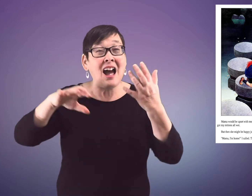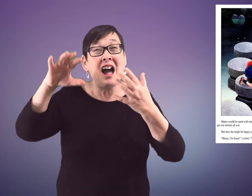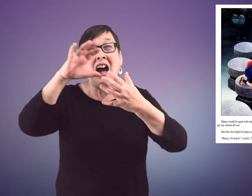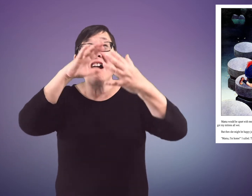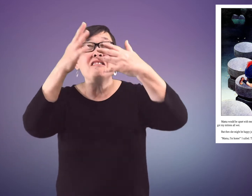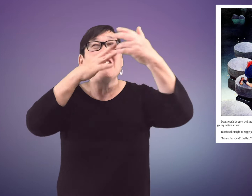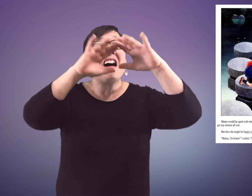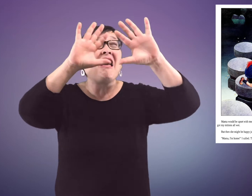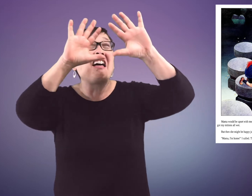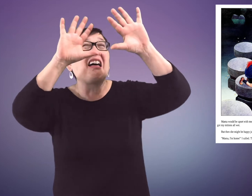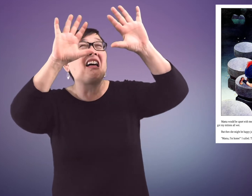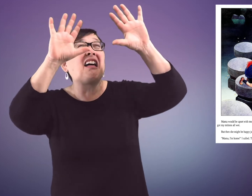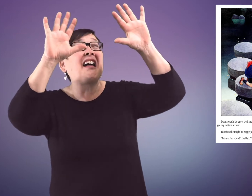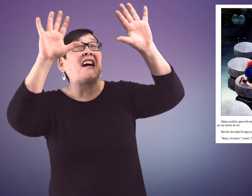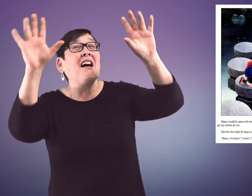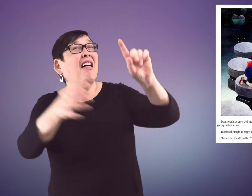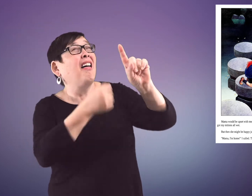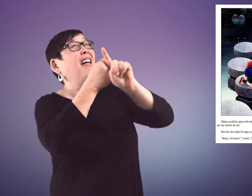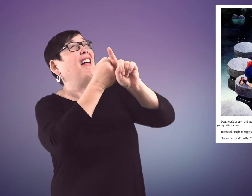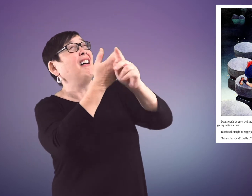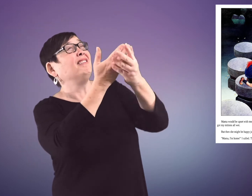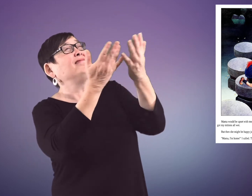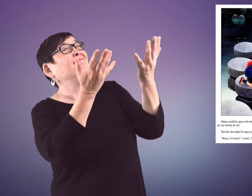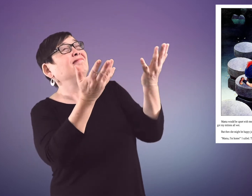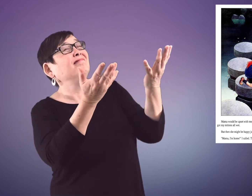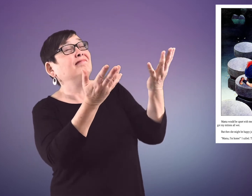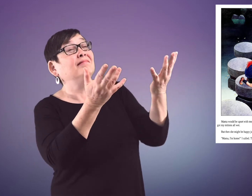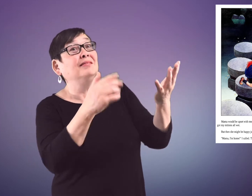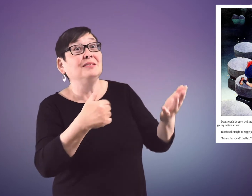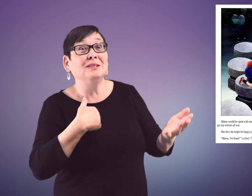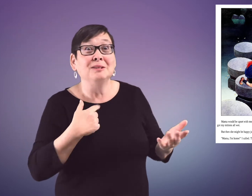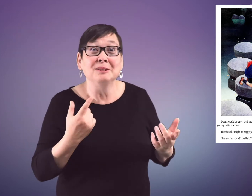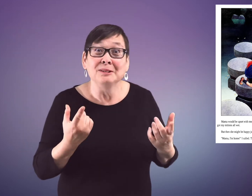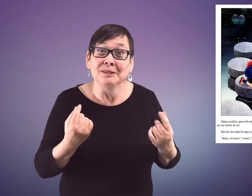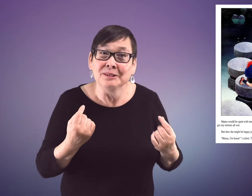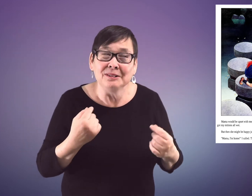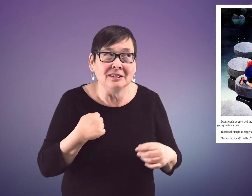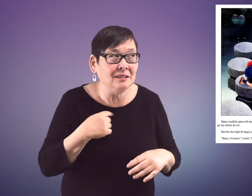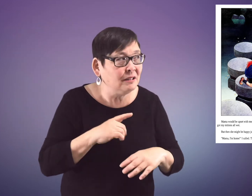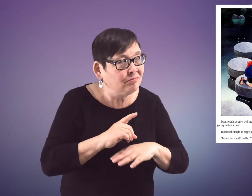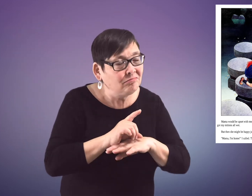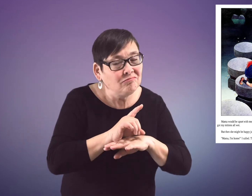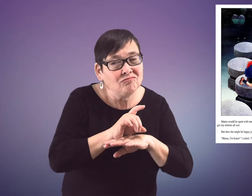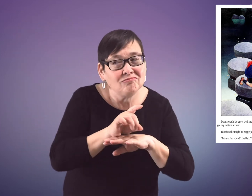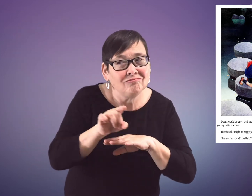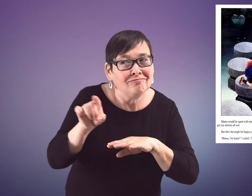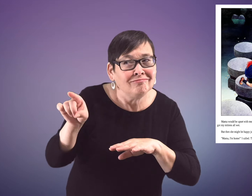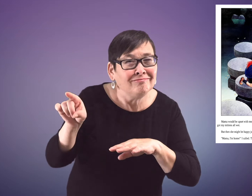The last time I went there was a gray winter day. It was so cold